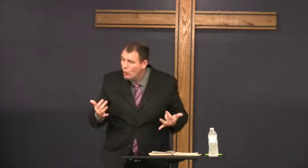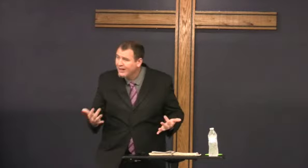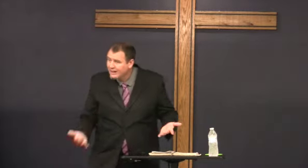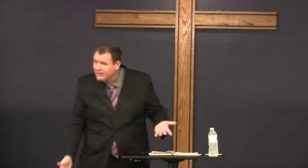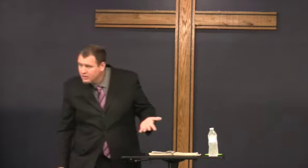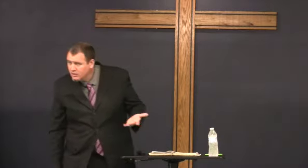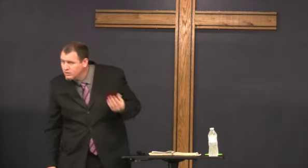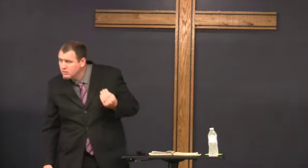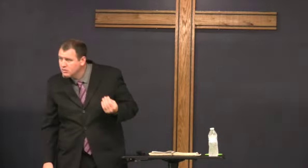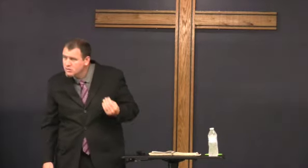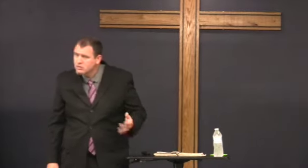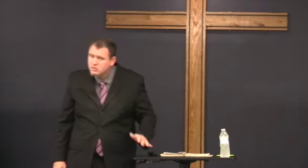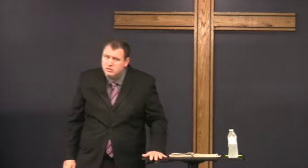waited, and I'm still waiting.